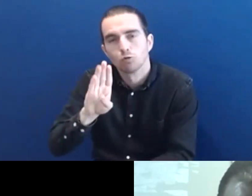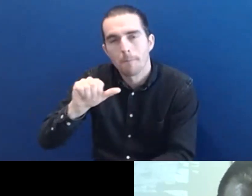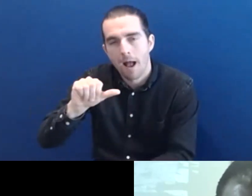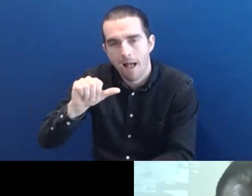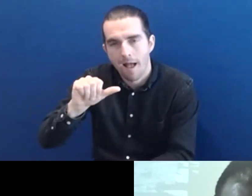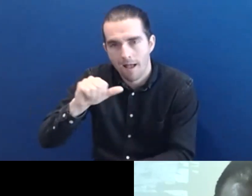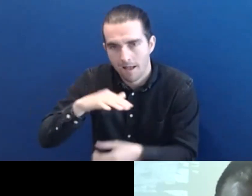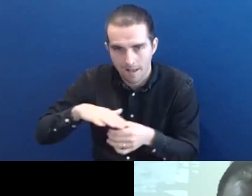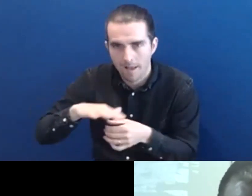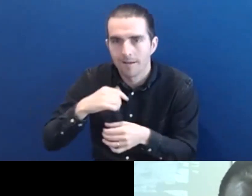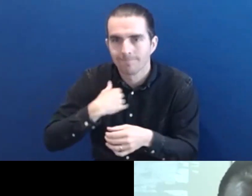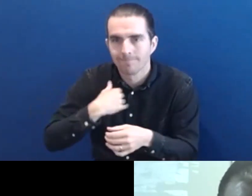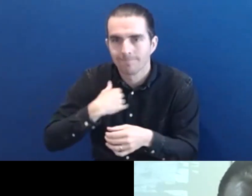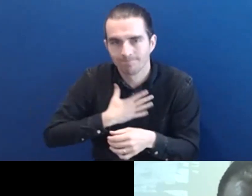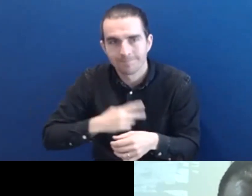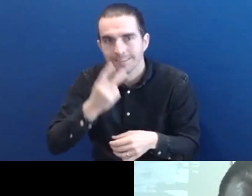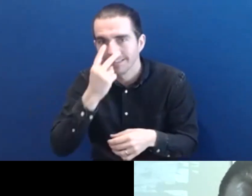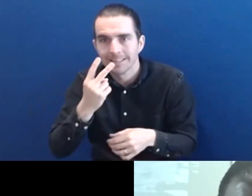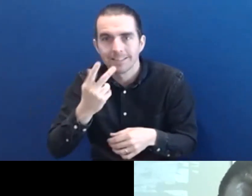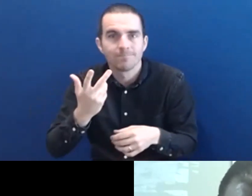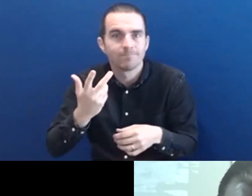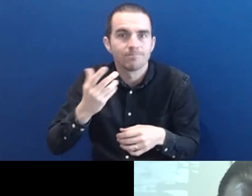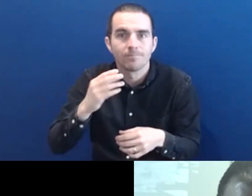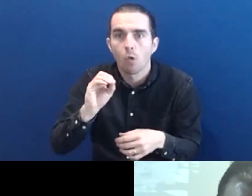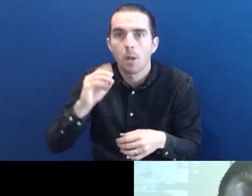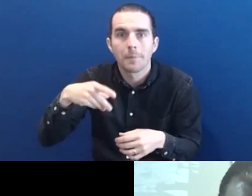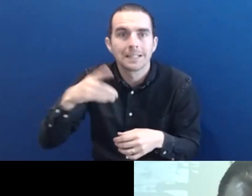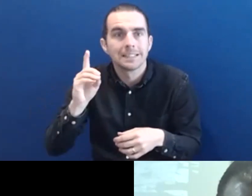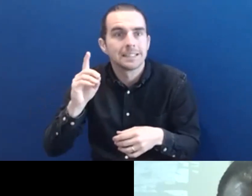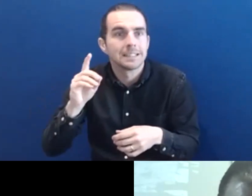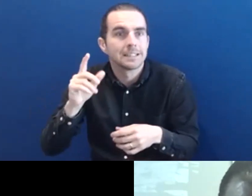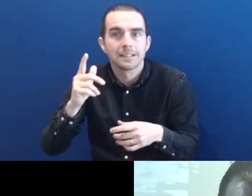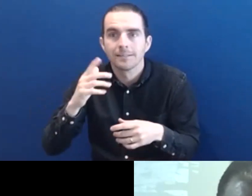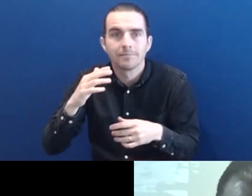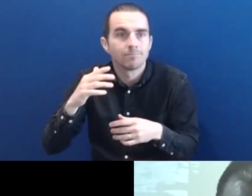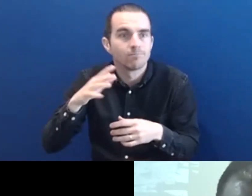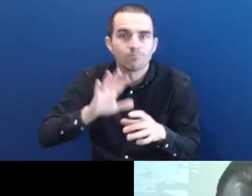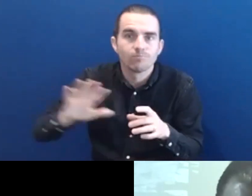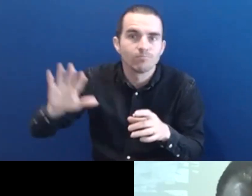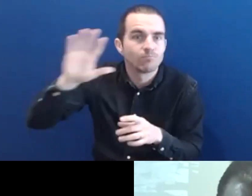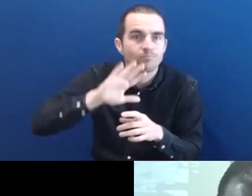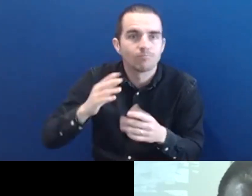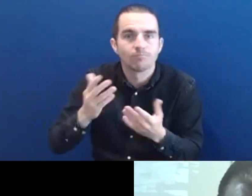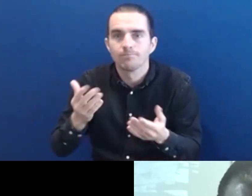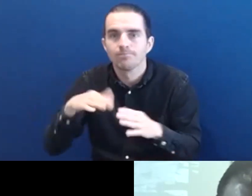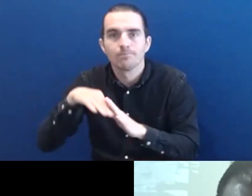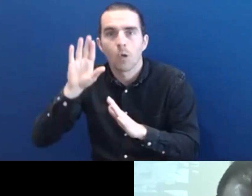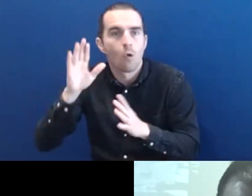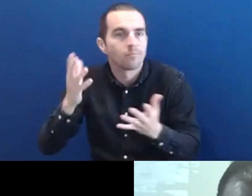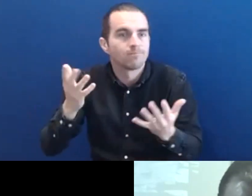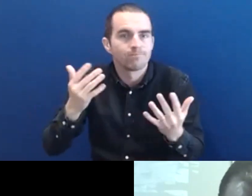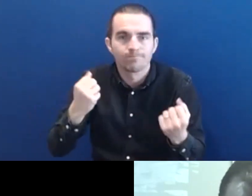they can also work alongside with the social justice actors